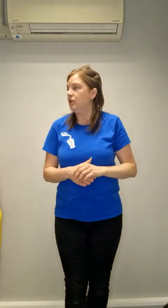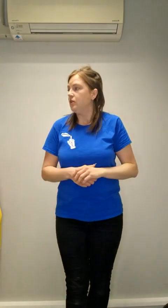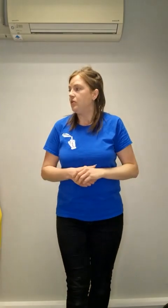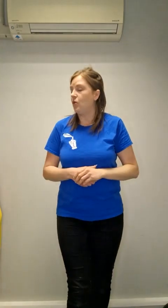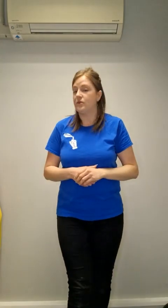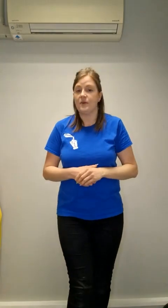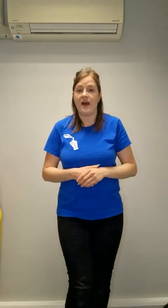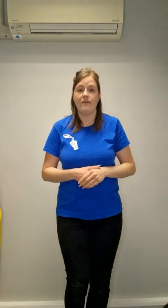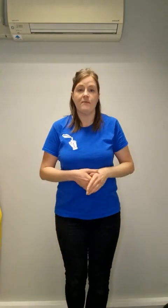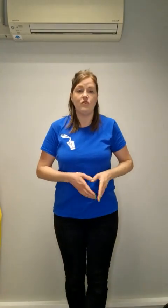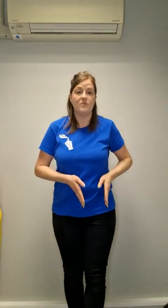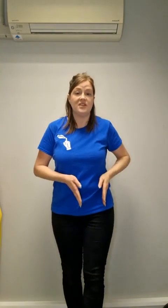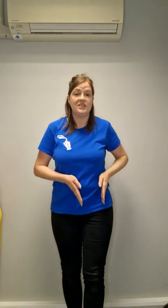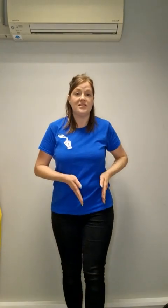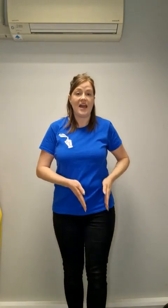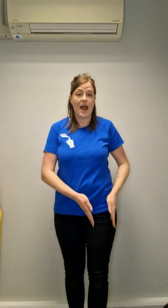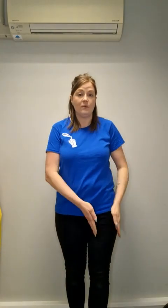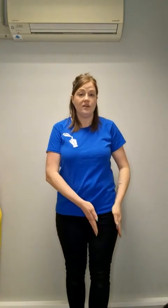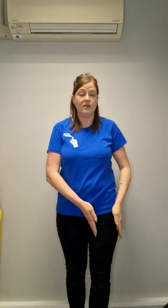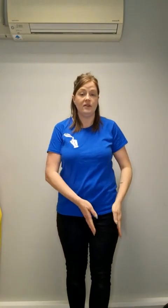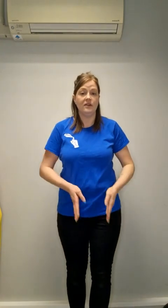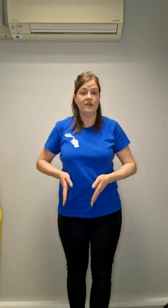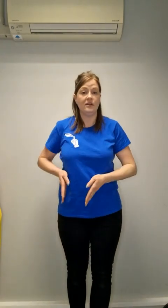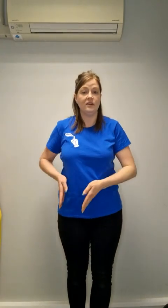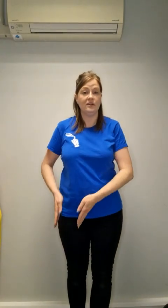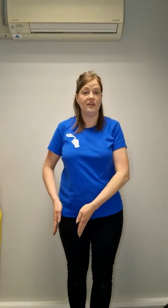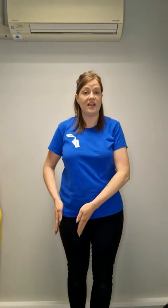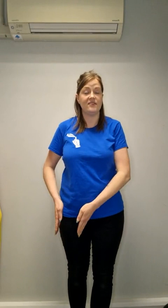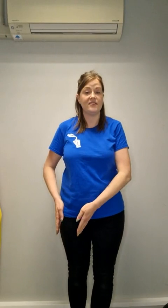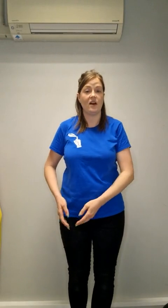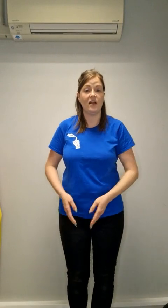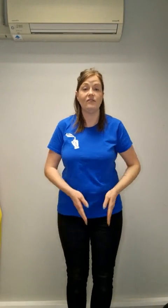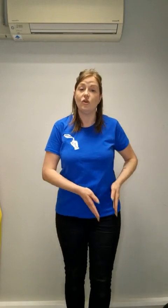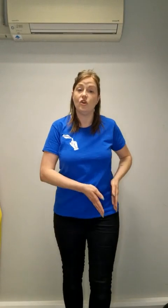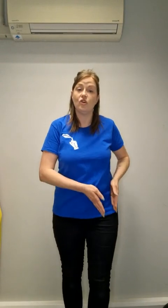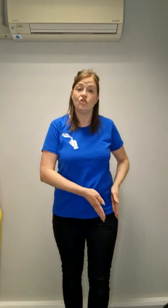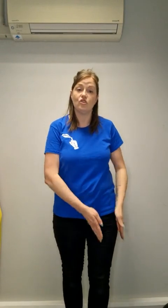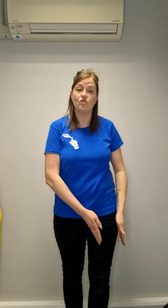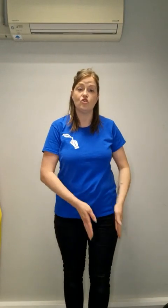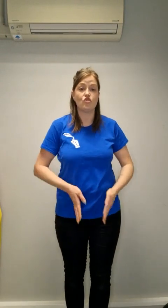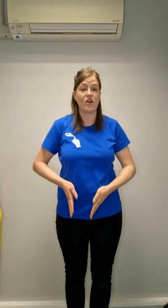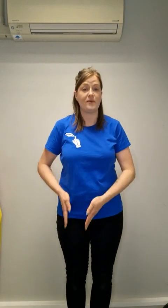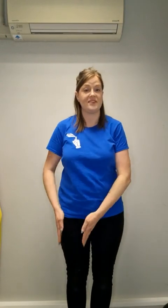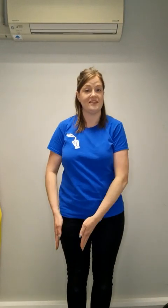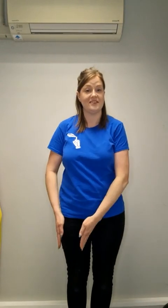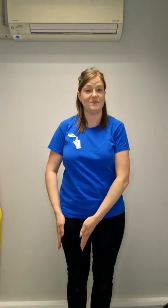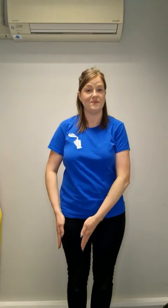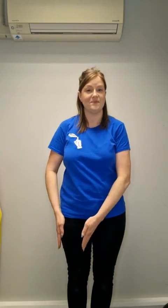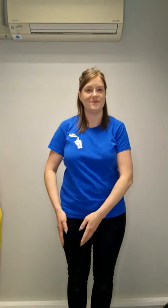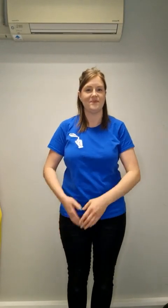You can also have a movement down, like in the sign for trousers.